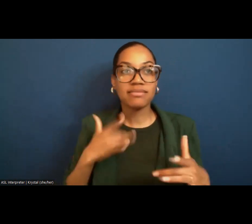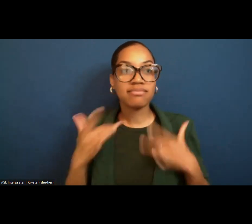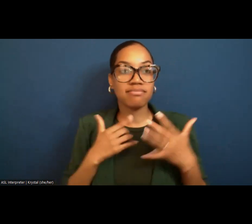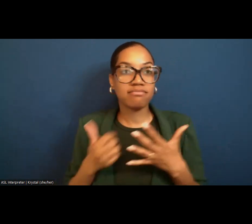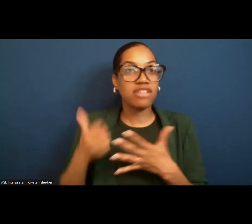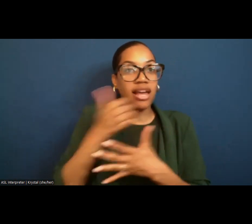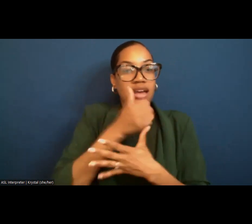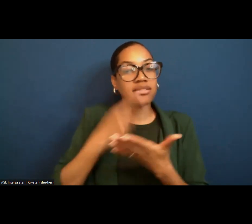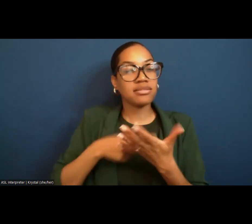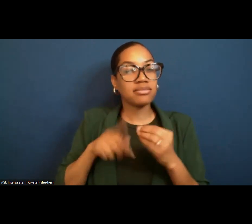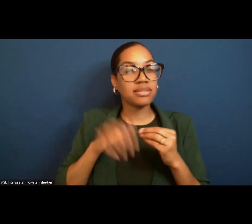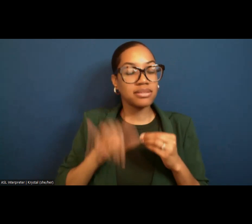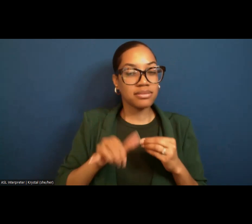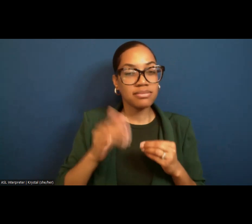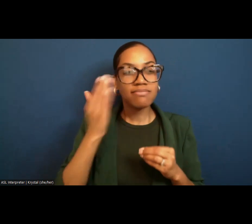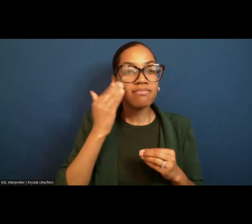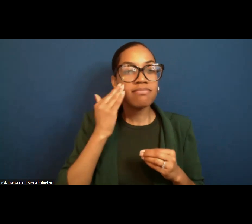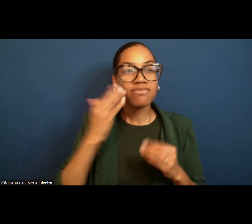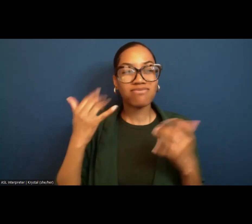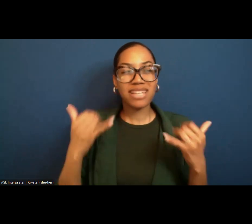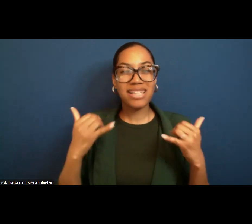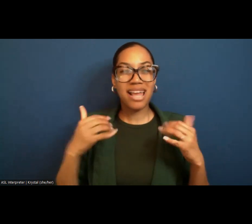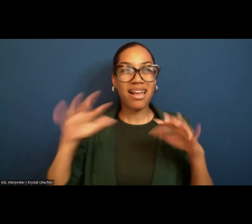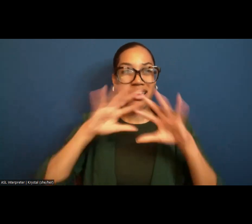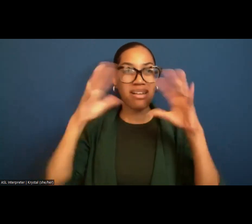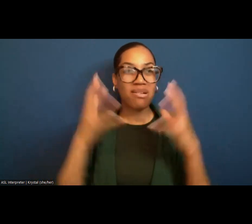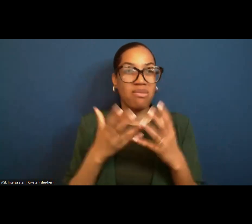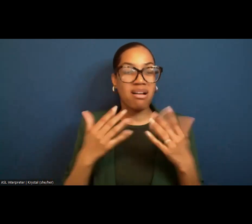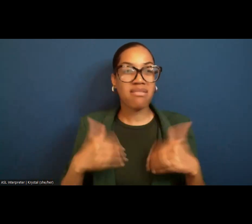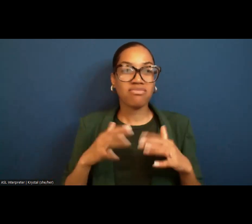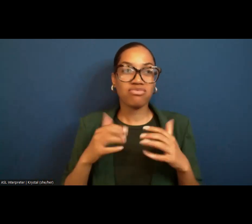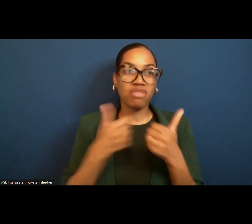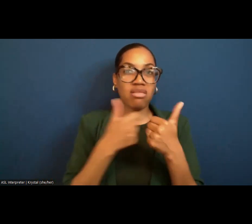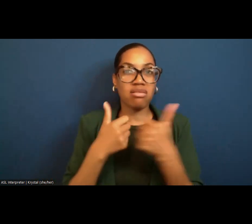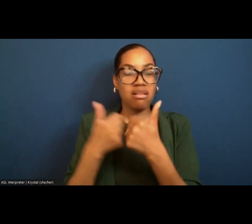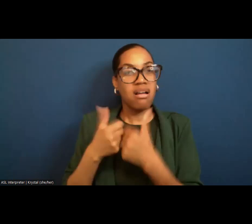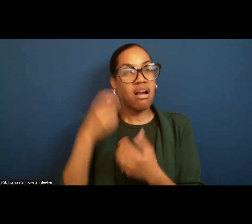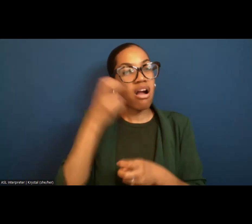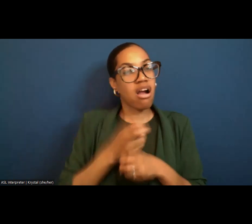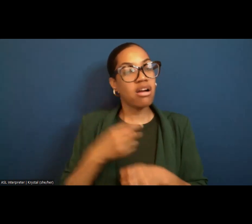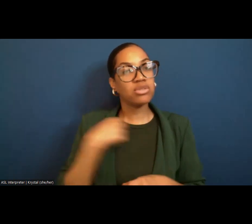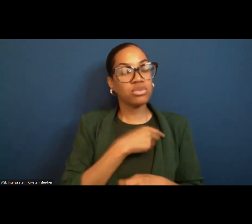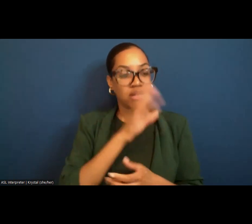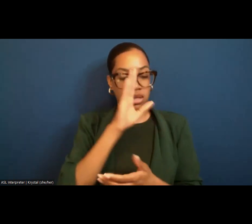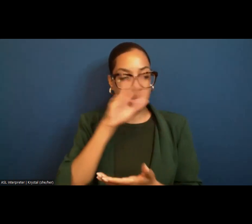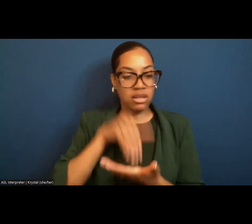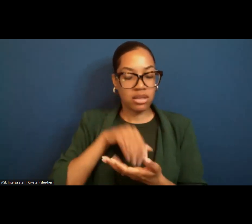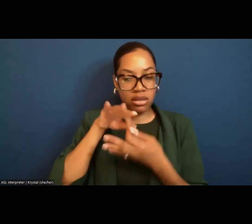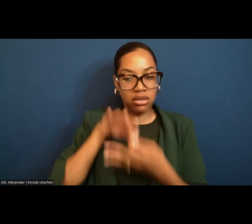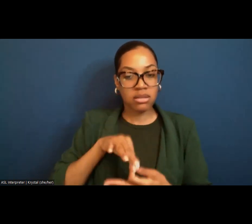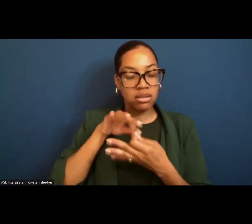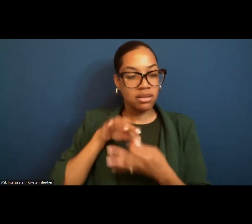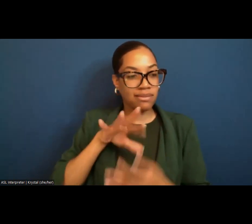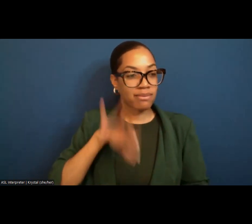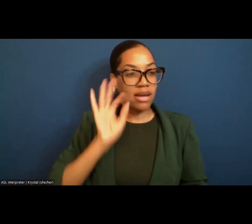that can make it very challenging to center joy. As was shared, I am the Associate Director of the Center on Race and Social